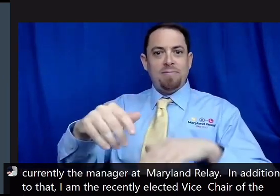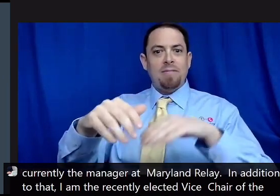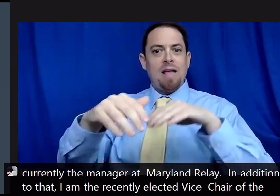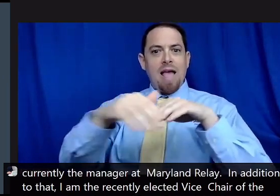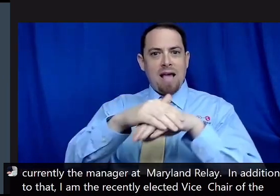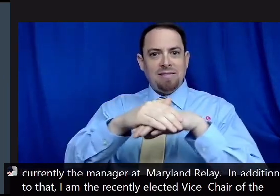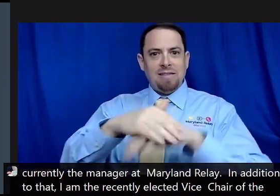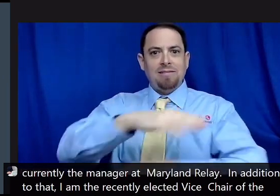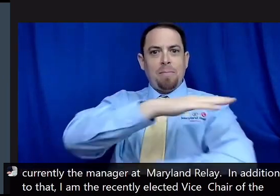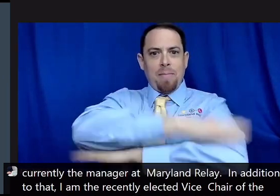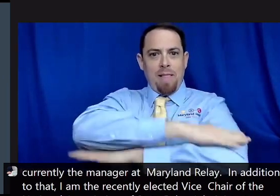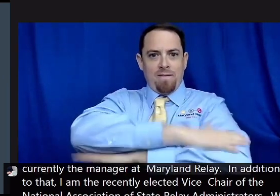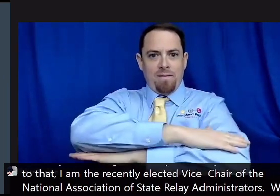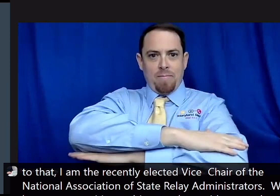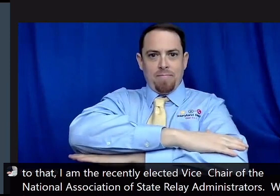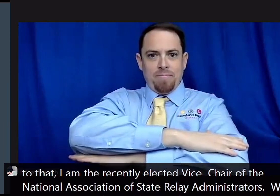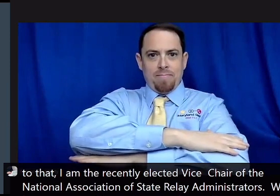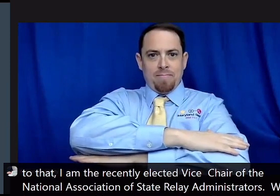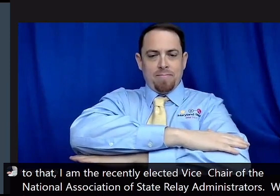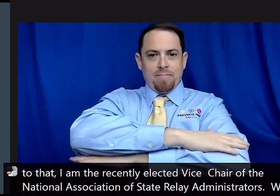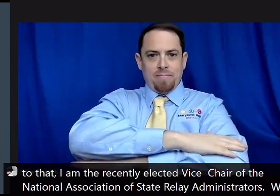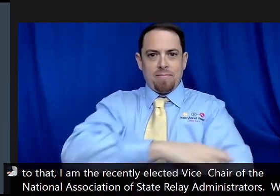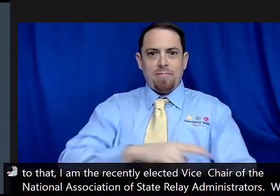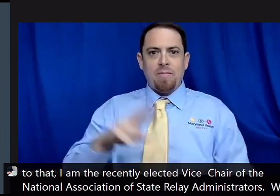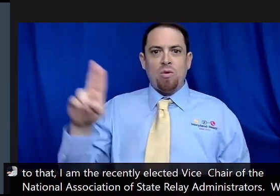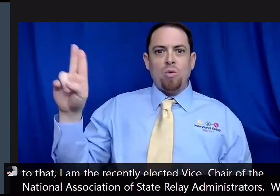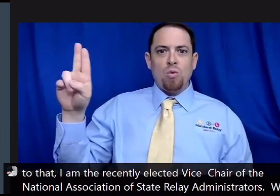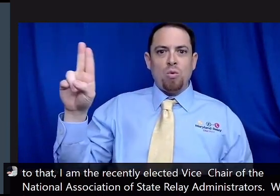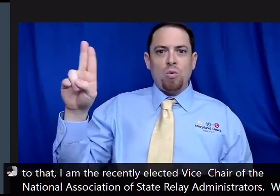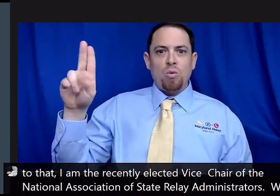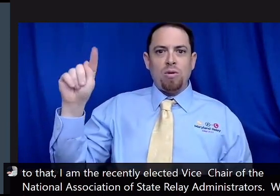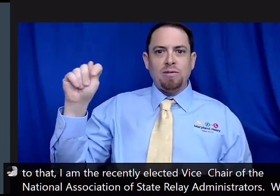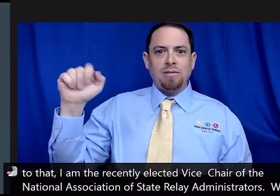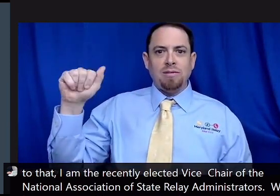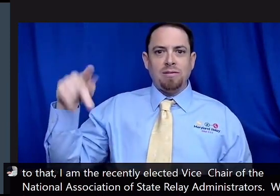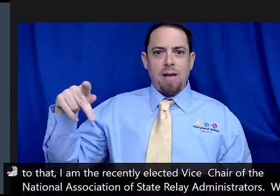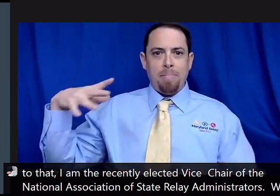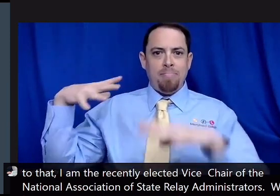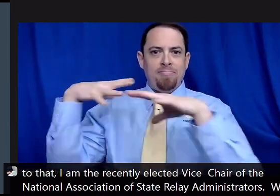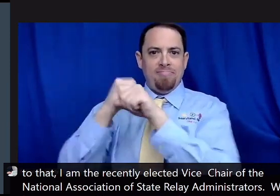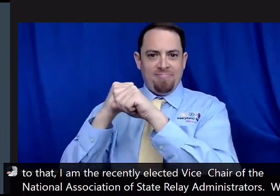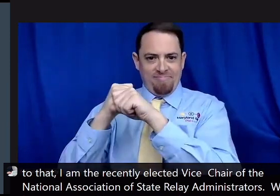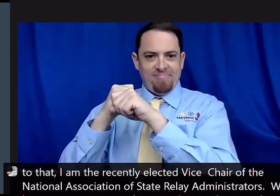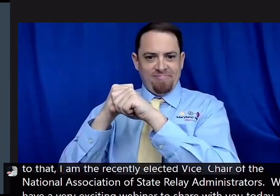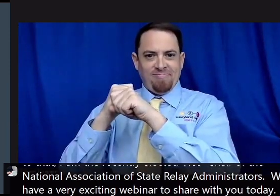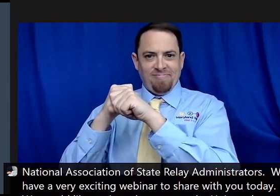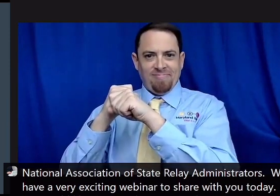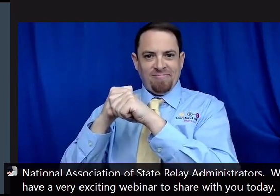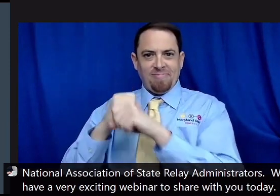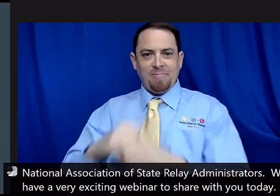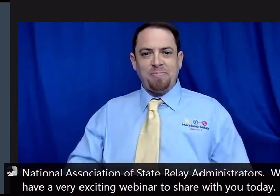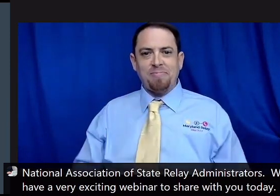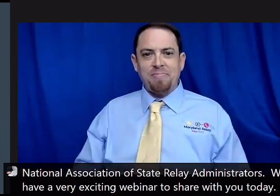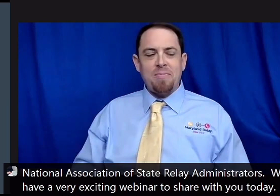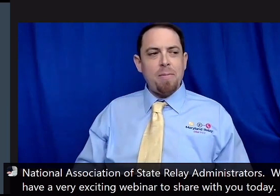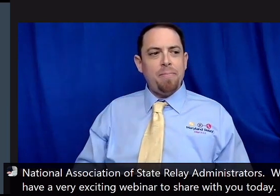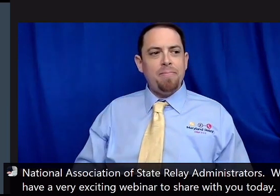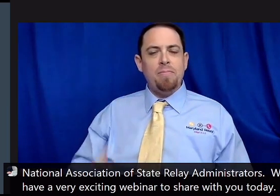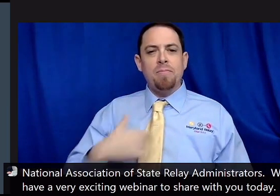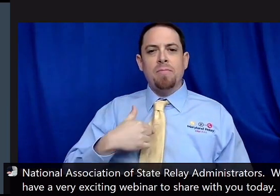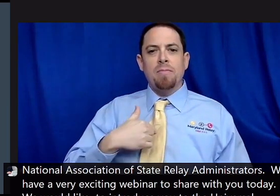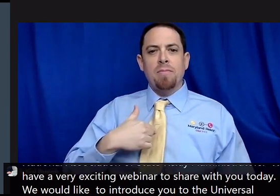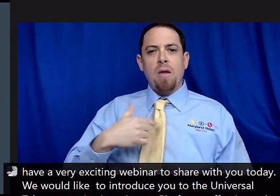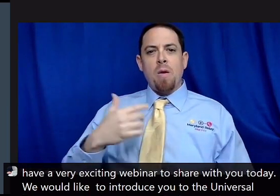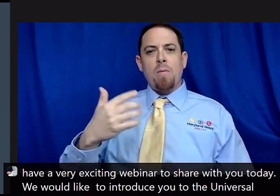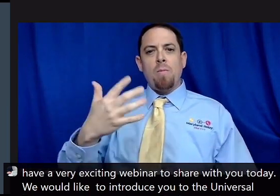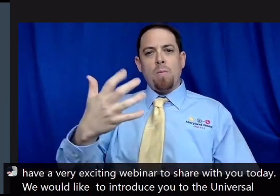And we'd like to introduce you to the Universal Telecommunications Access Platform, affectionately known as UTAP.